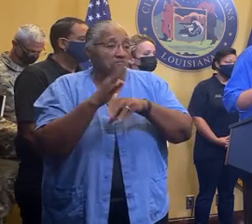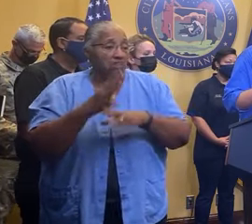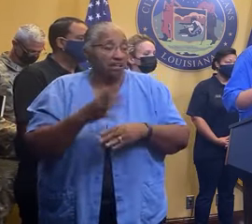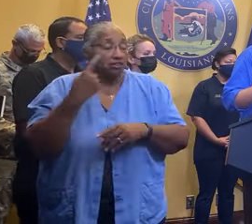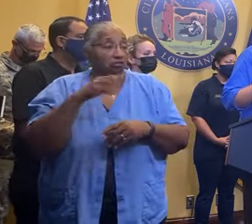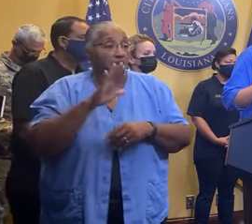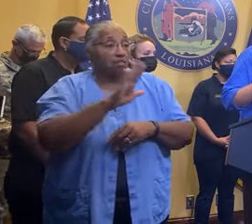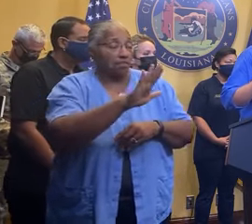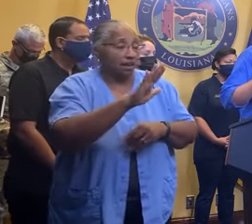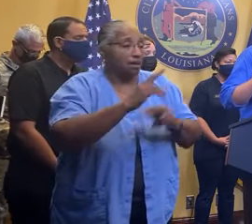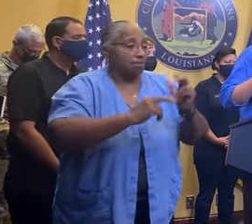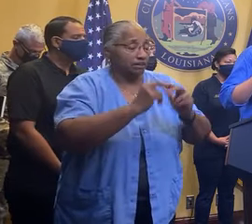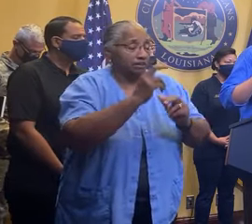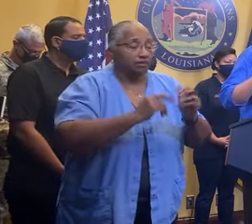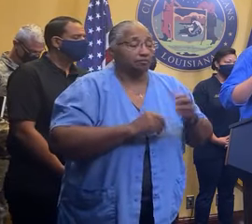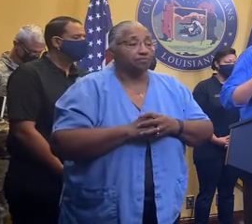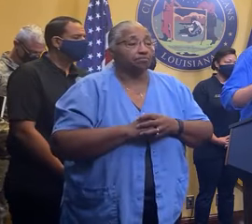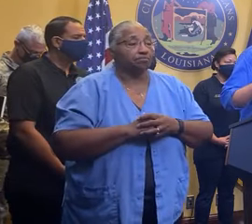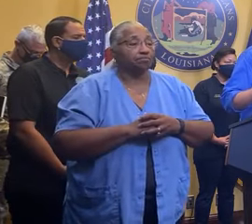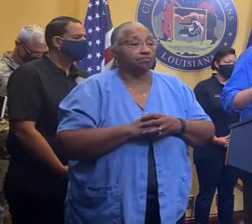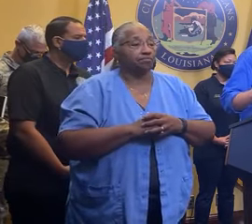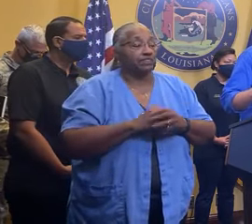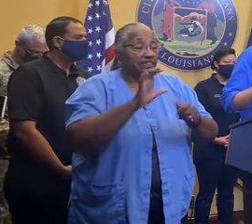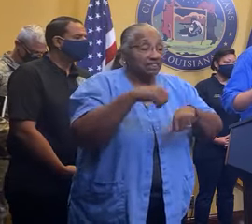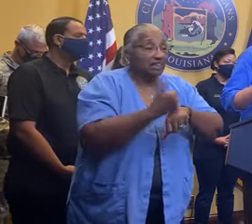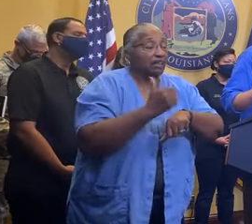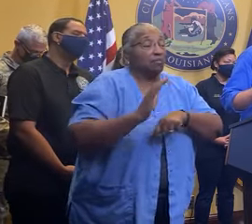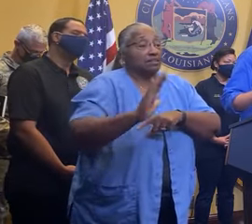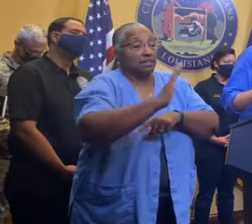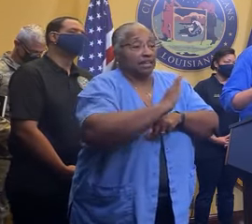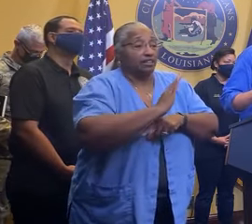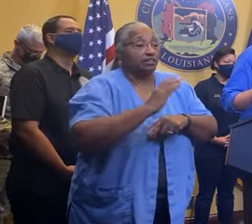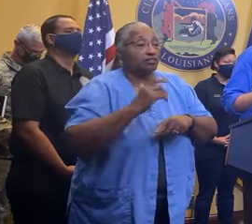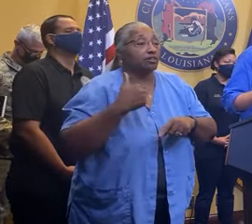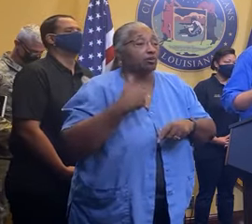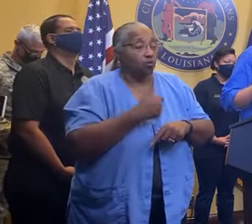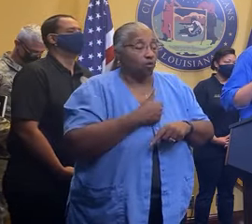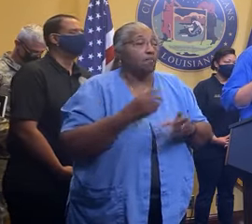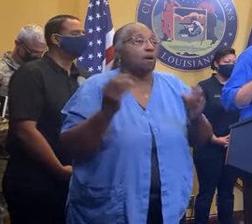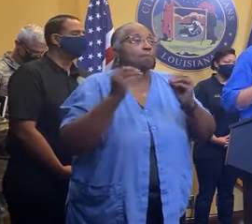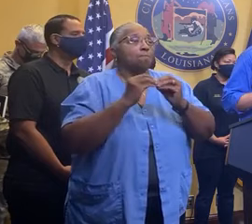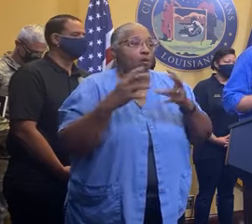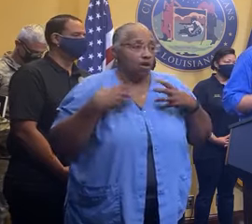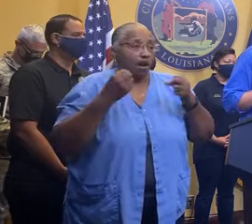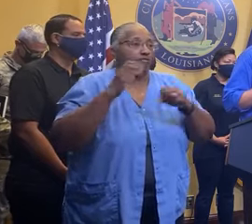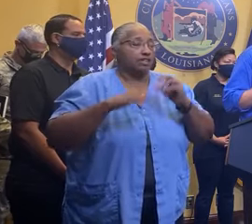in a way that we have never as a community been before.